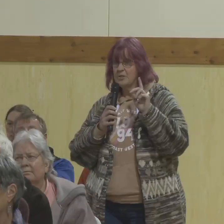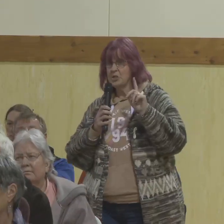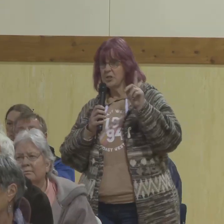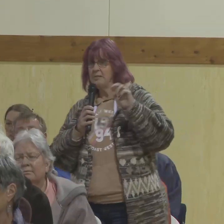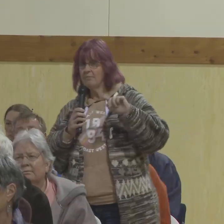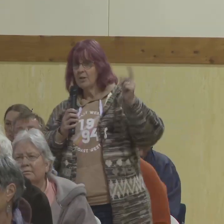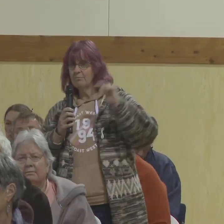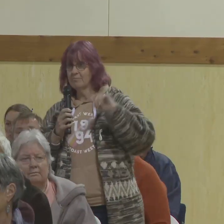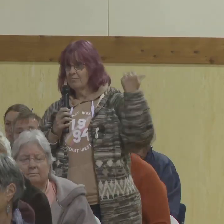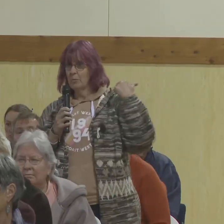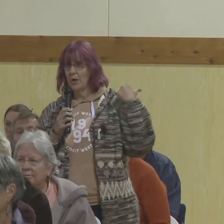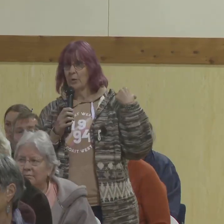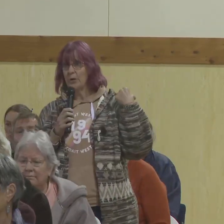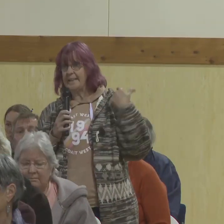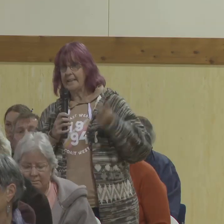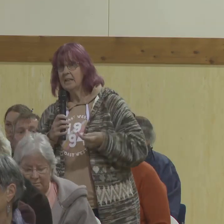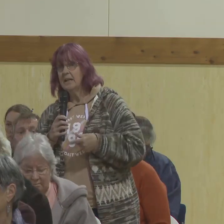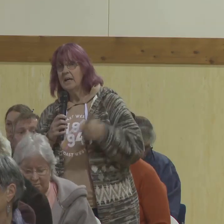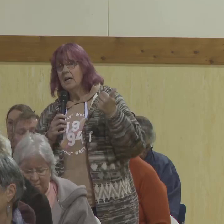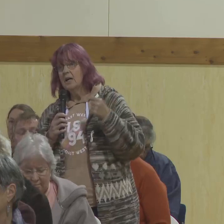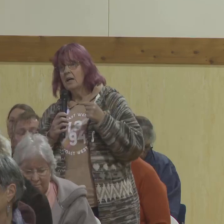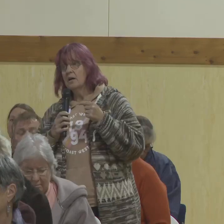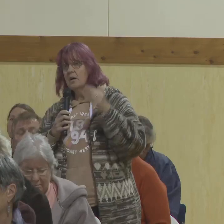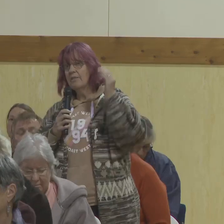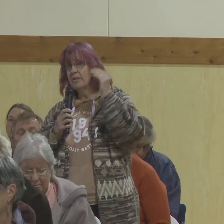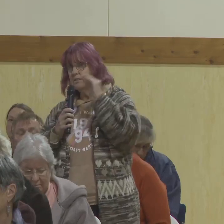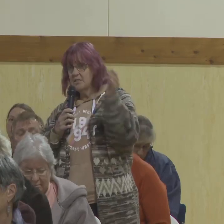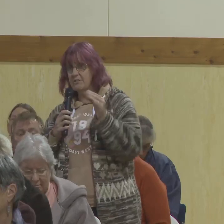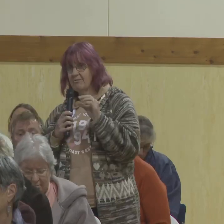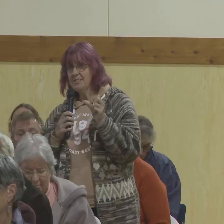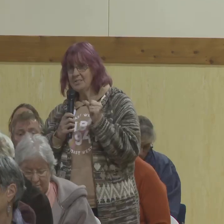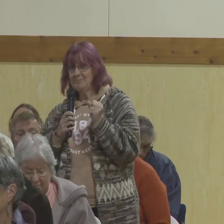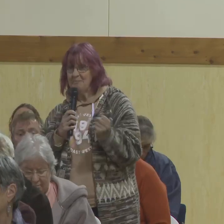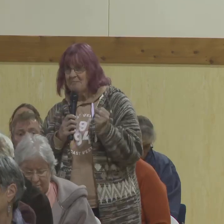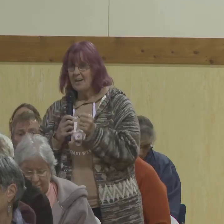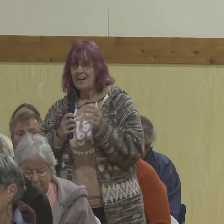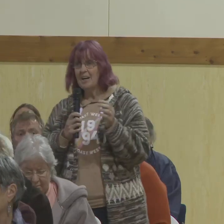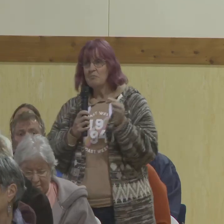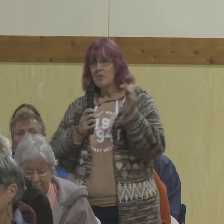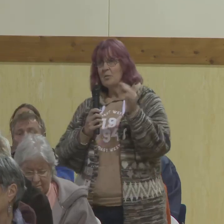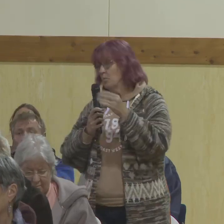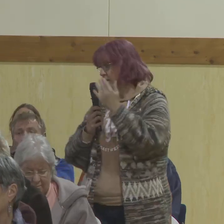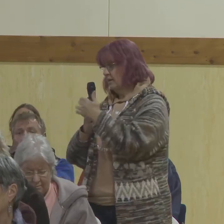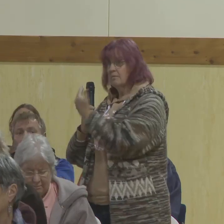My name's Judy, I'm from Waikouaiti. There is a difference.